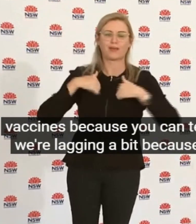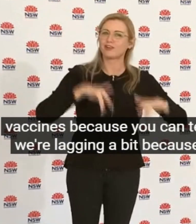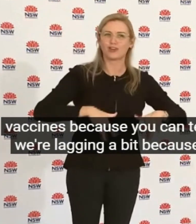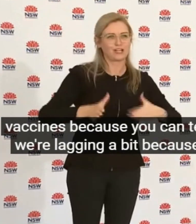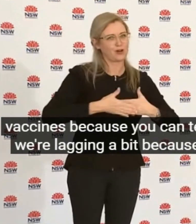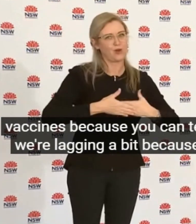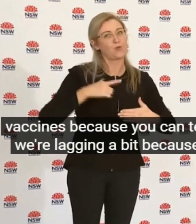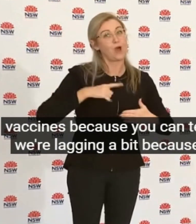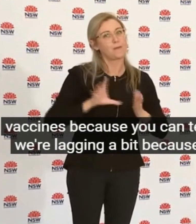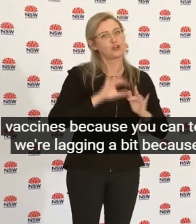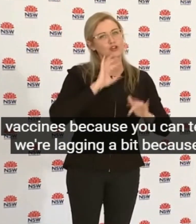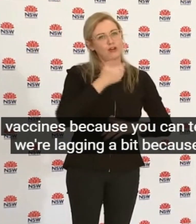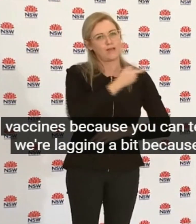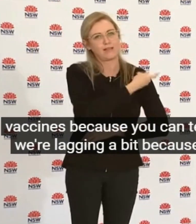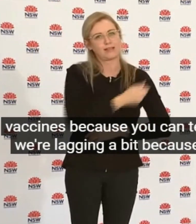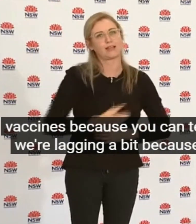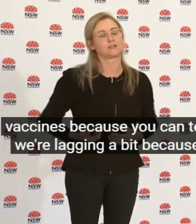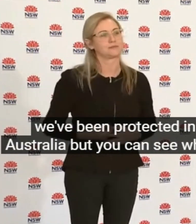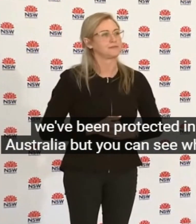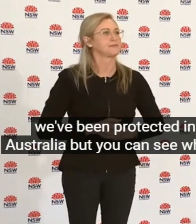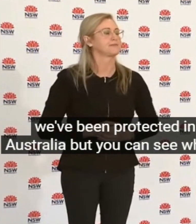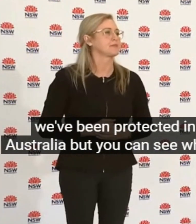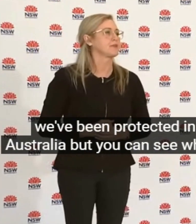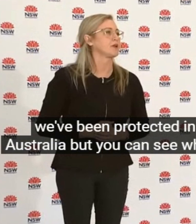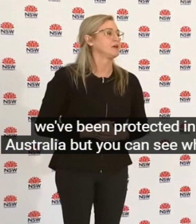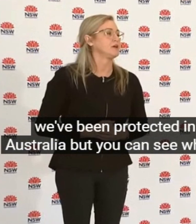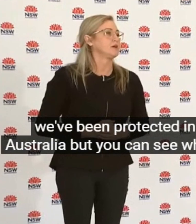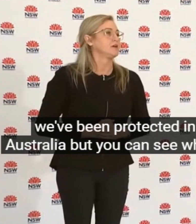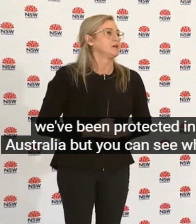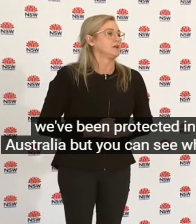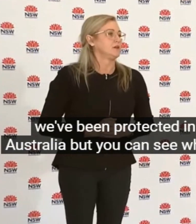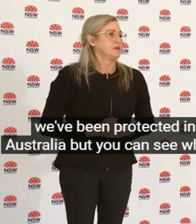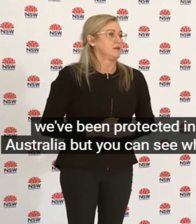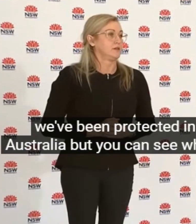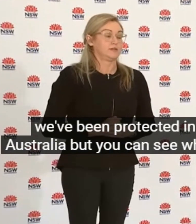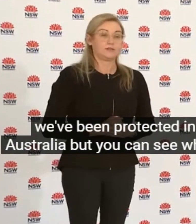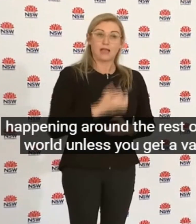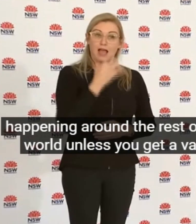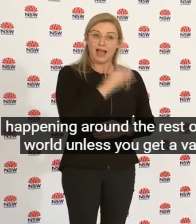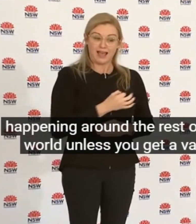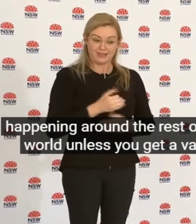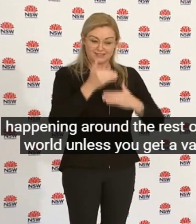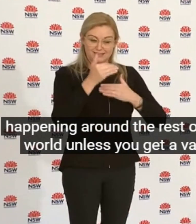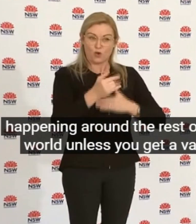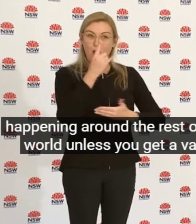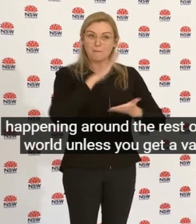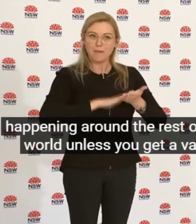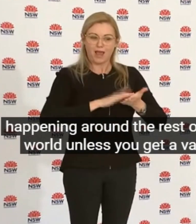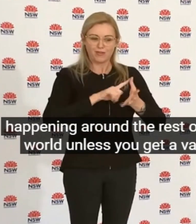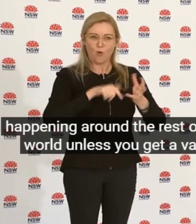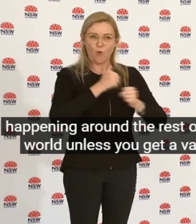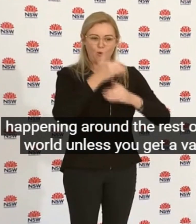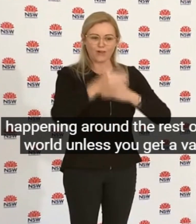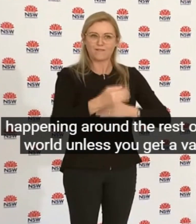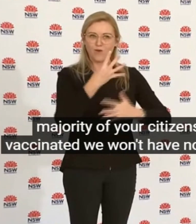proven. Do you think we can turn this situation around in 4 weeks? The Health Minister, Brad Hazzard, today said he wasn't sure. What do you think?